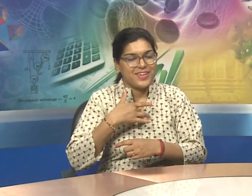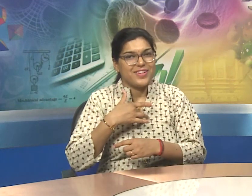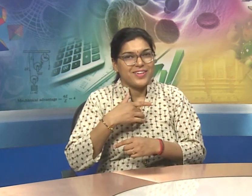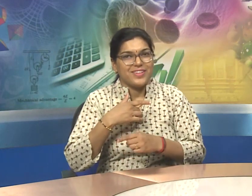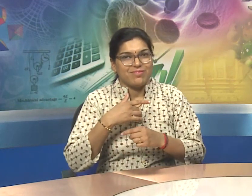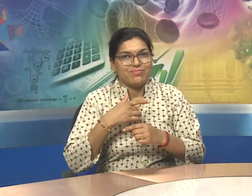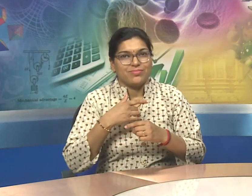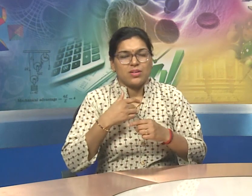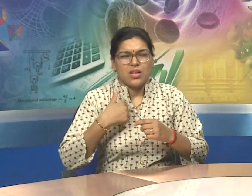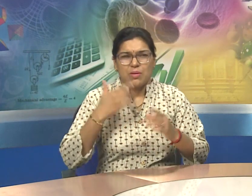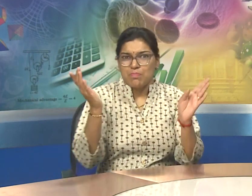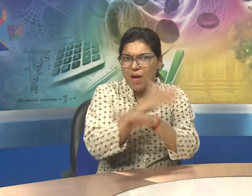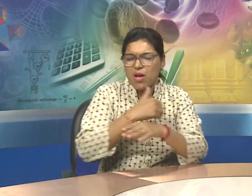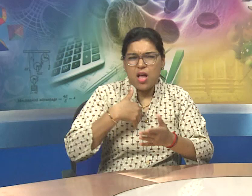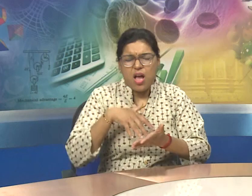And finally, the old man,